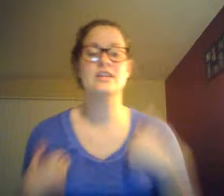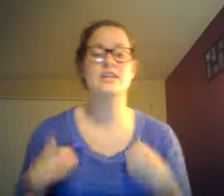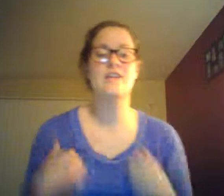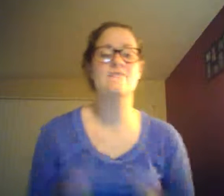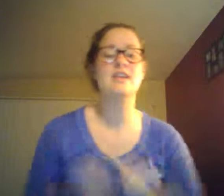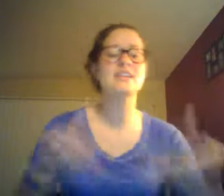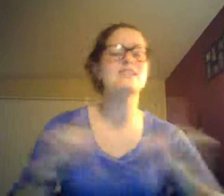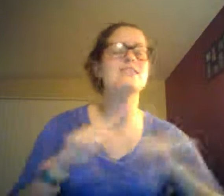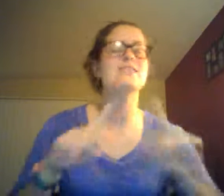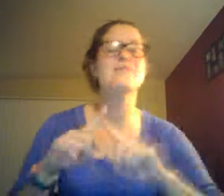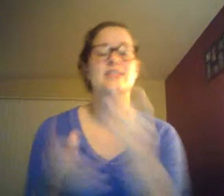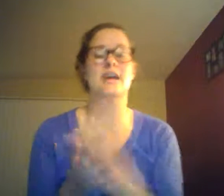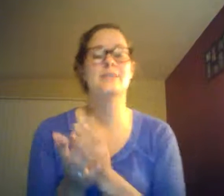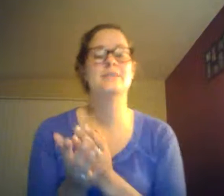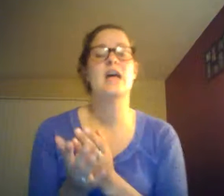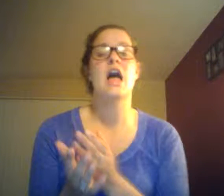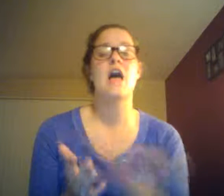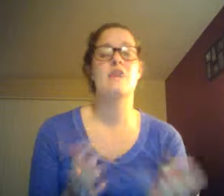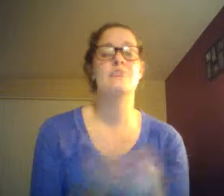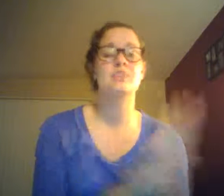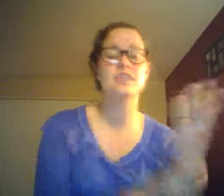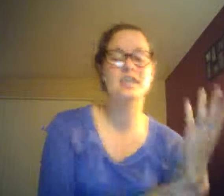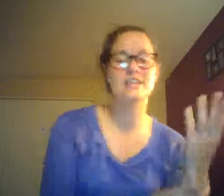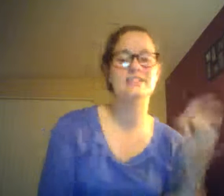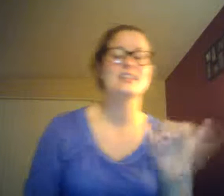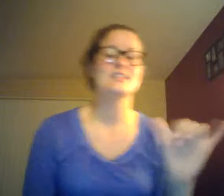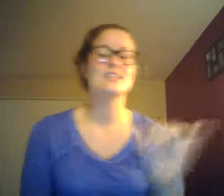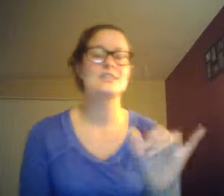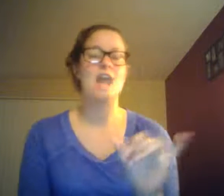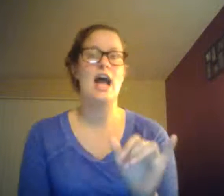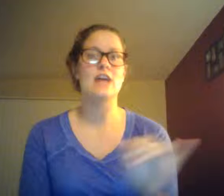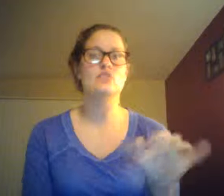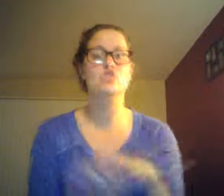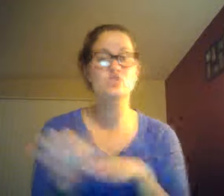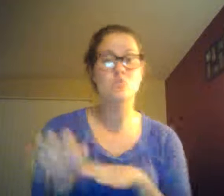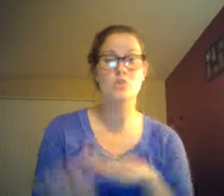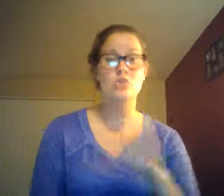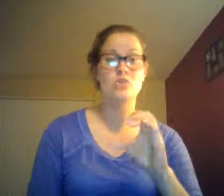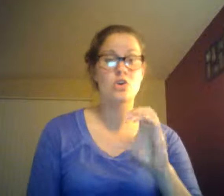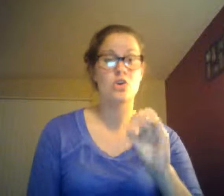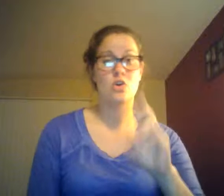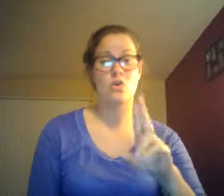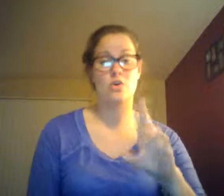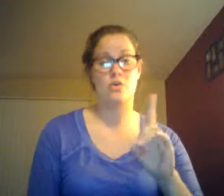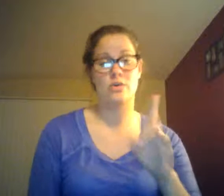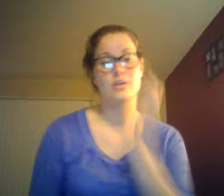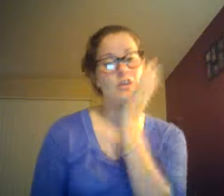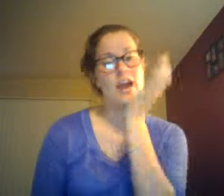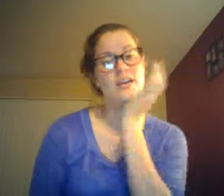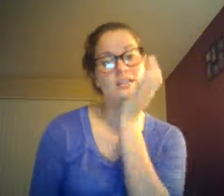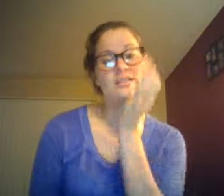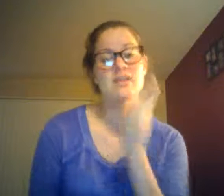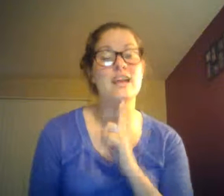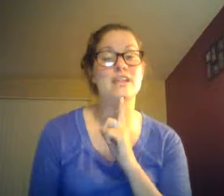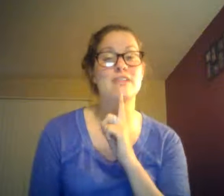Estuaries have many different types of plants, such as smooth cordgrass, and it